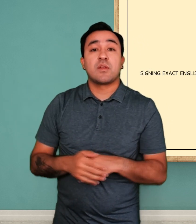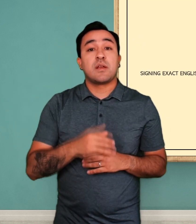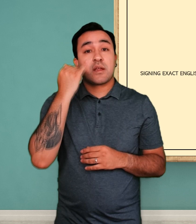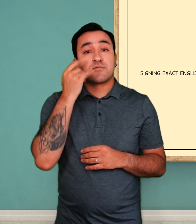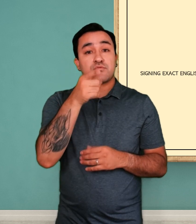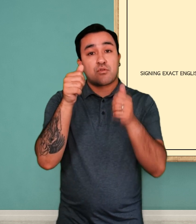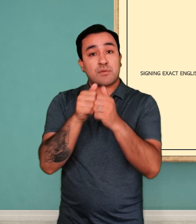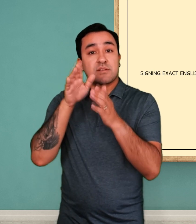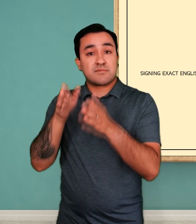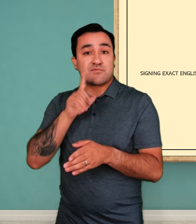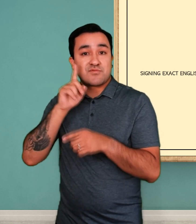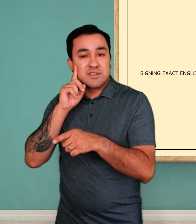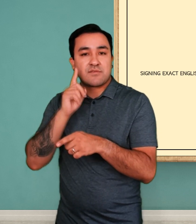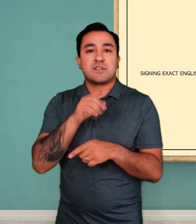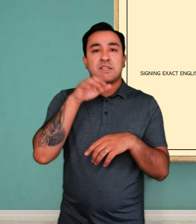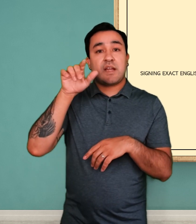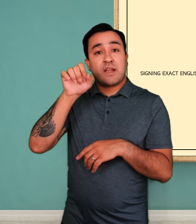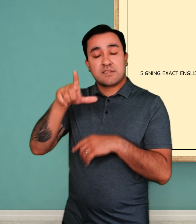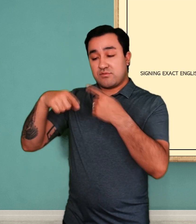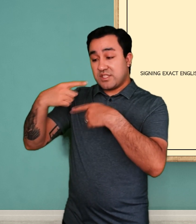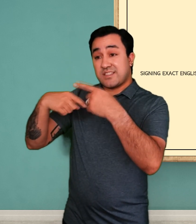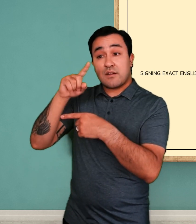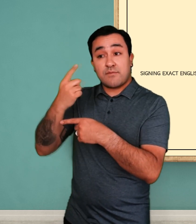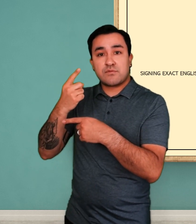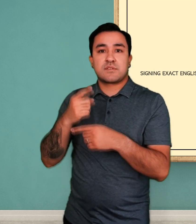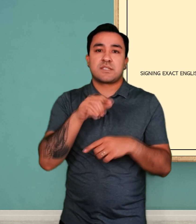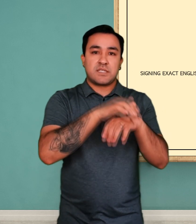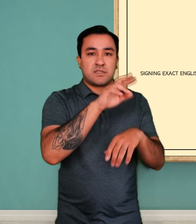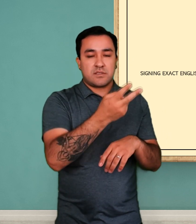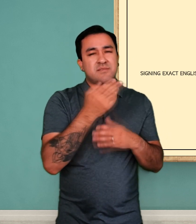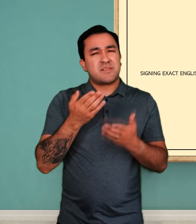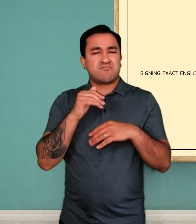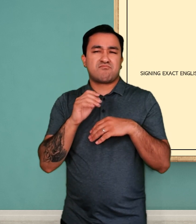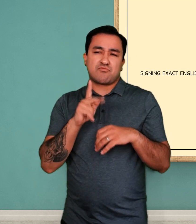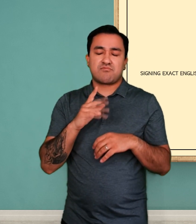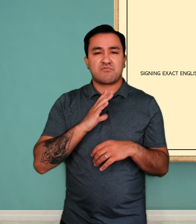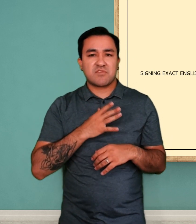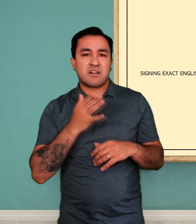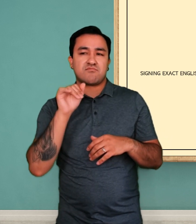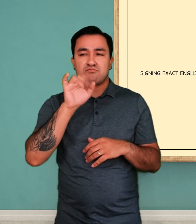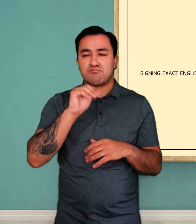English second. They may be okay with you using SIMCOM, but do not assume they will be.